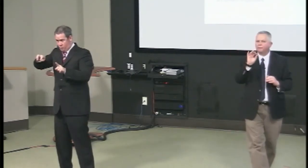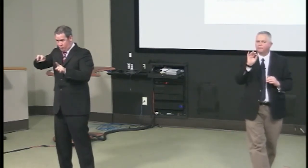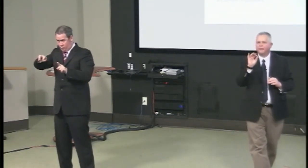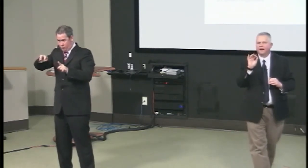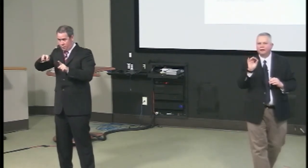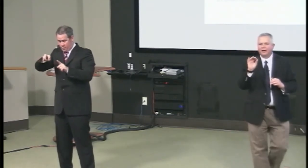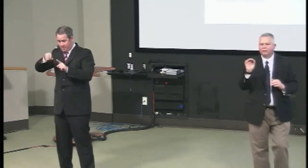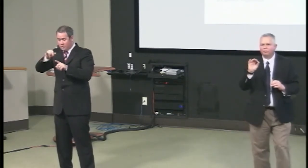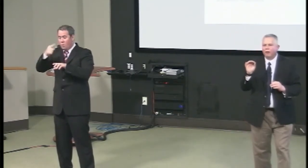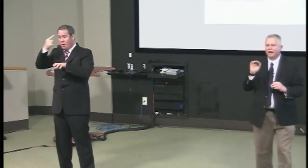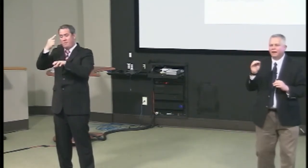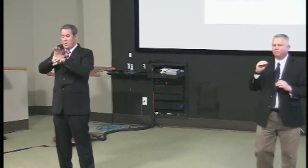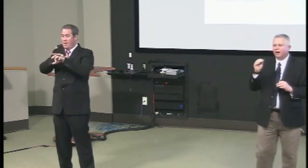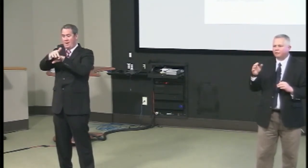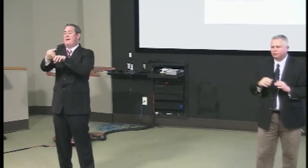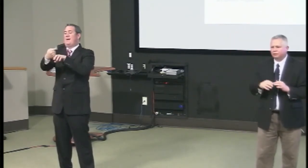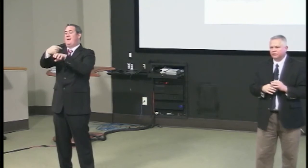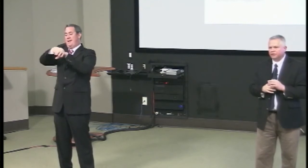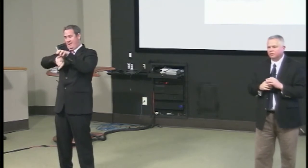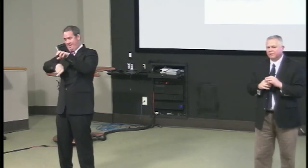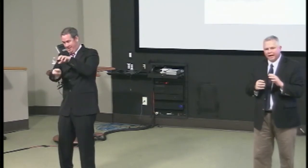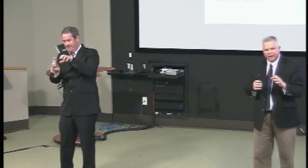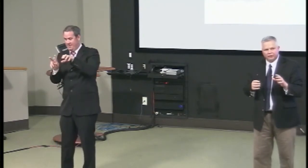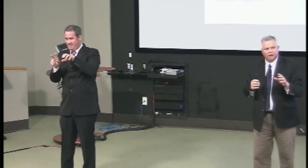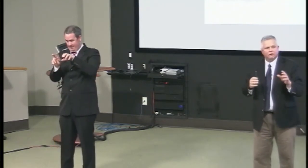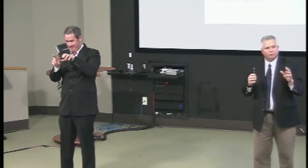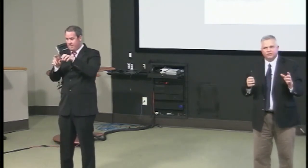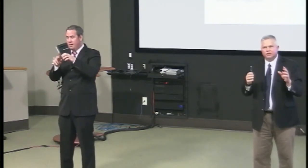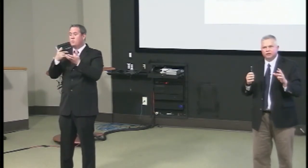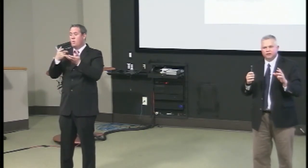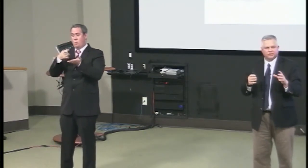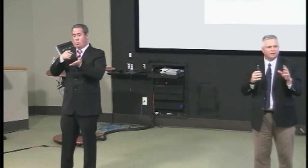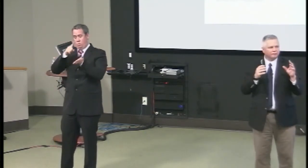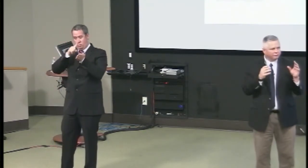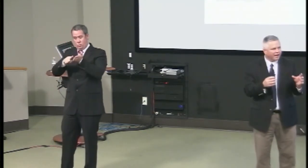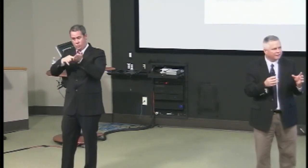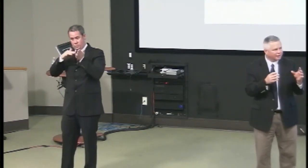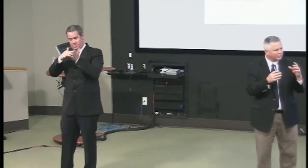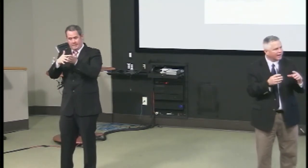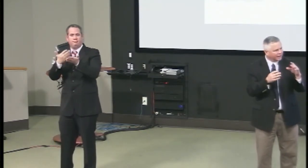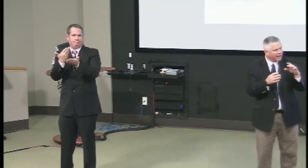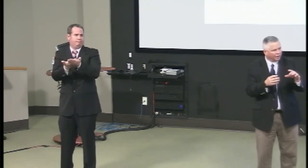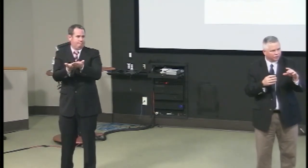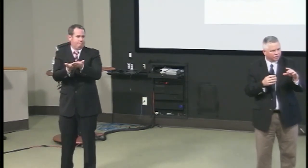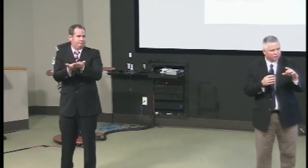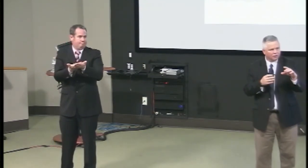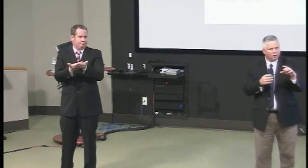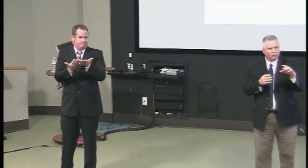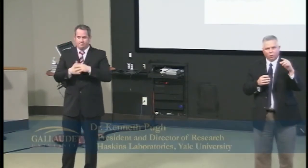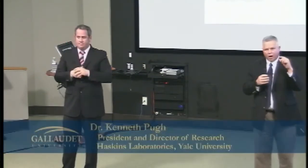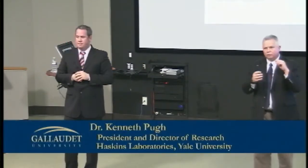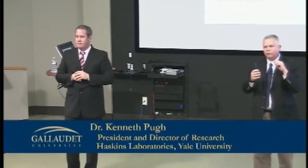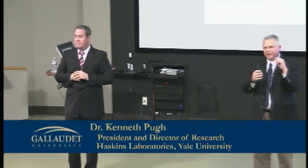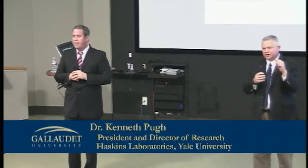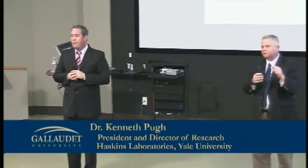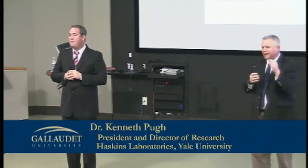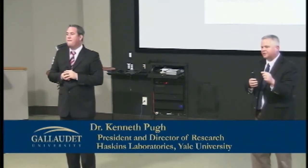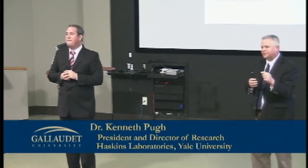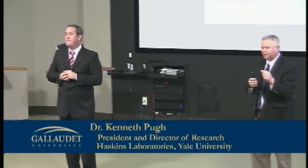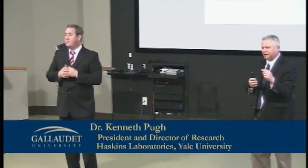that. Now, why am I bothering you with this? Well, again, we're still just finally laying out what